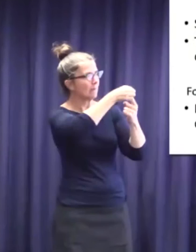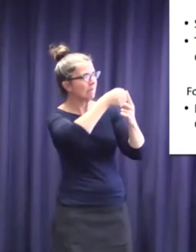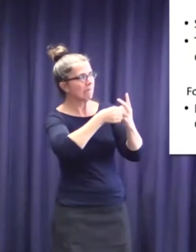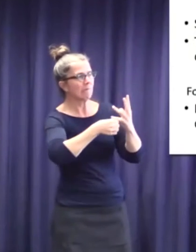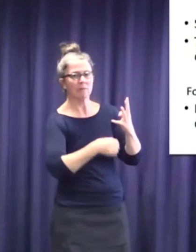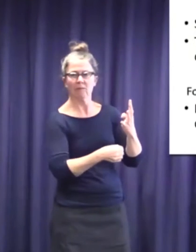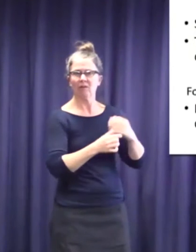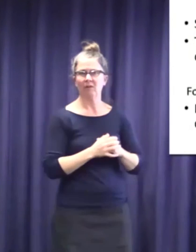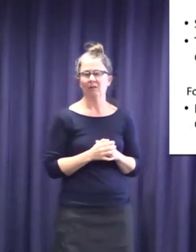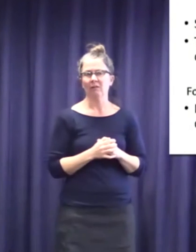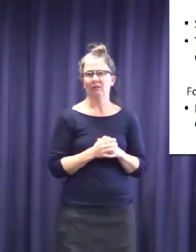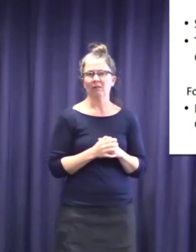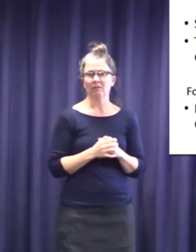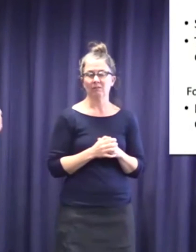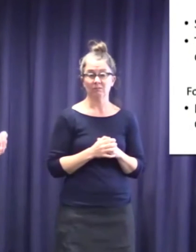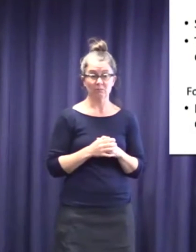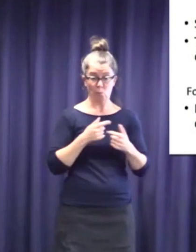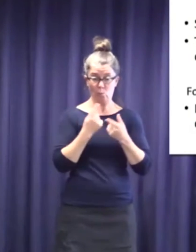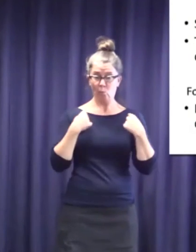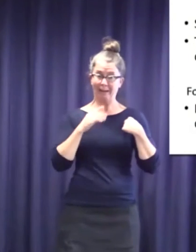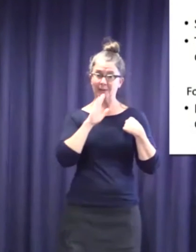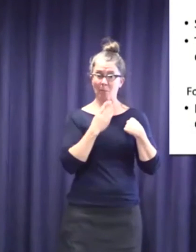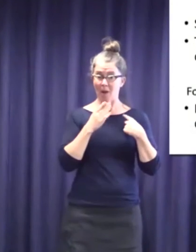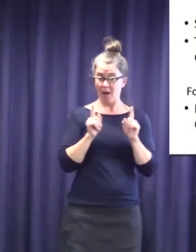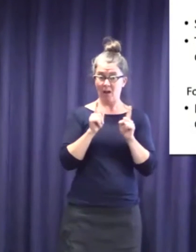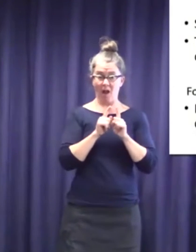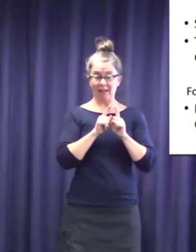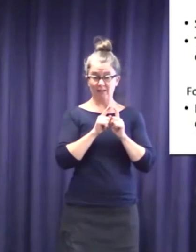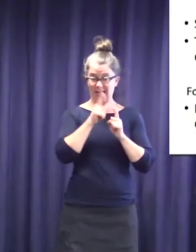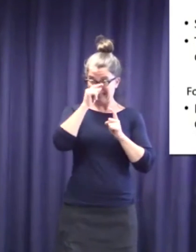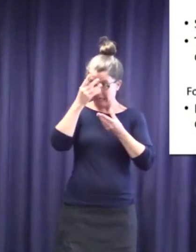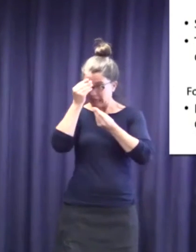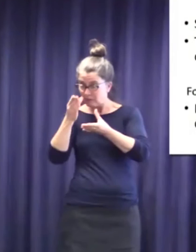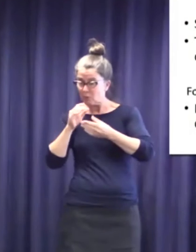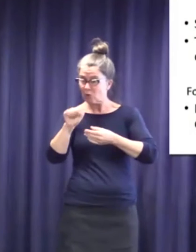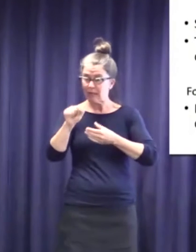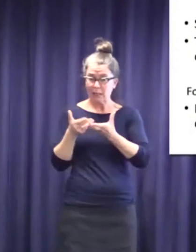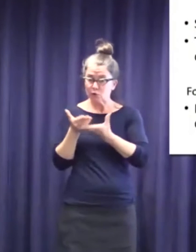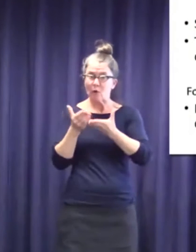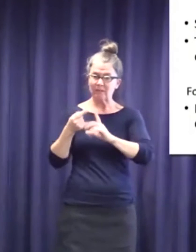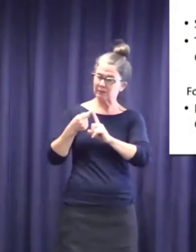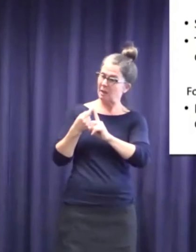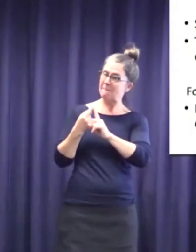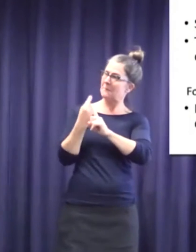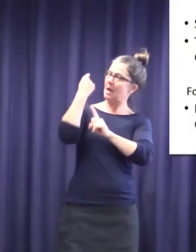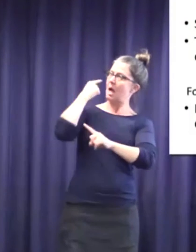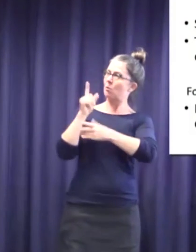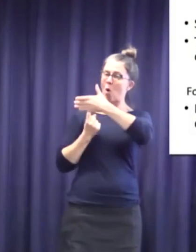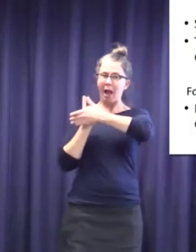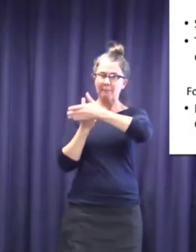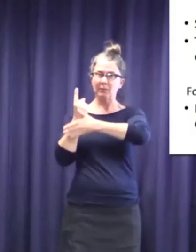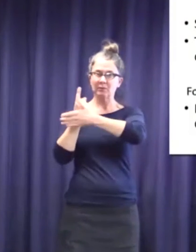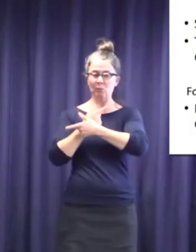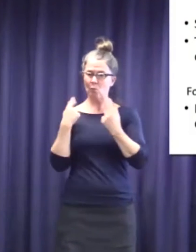history of their use of medical services over the last 12 months to give them an idea of what they can forecast. And, I